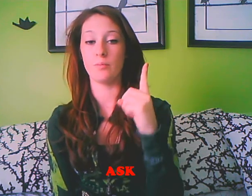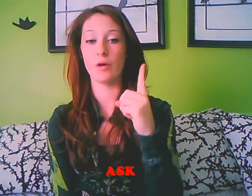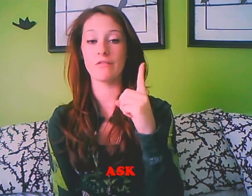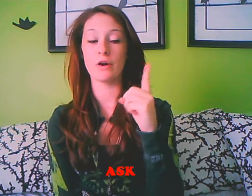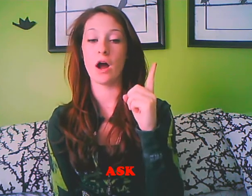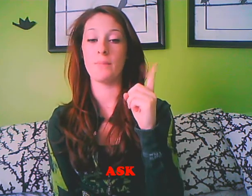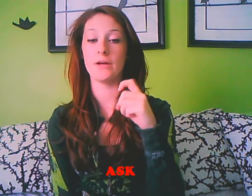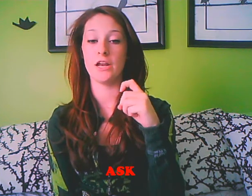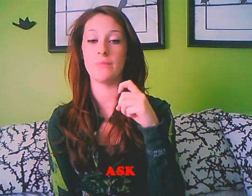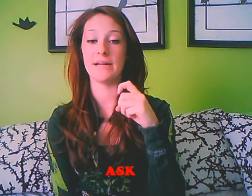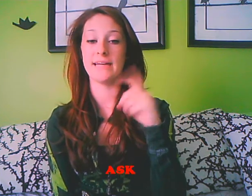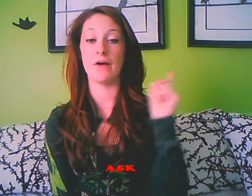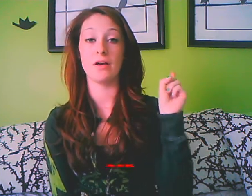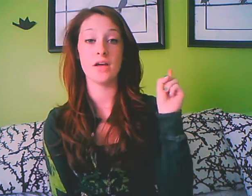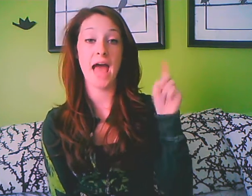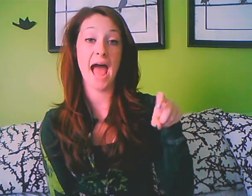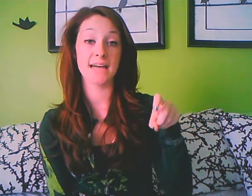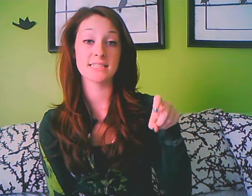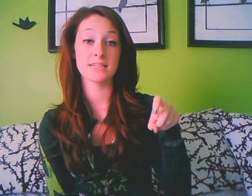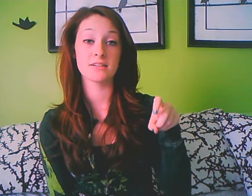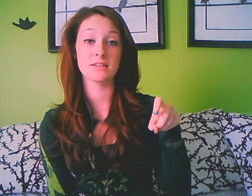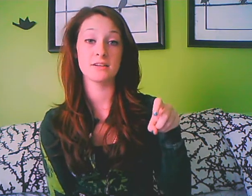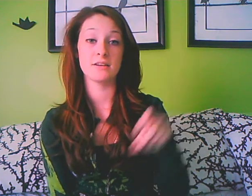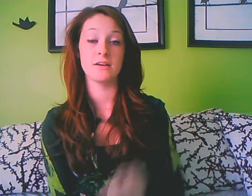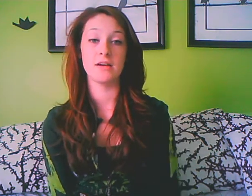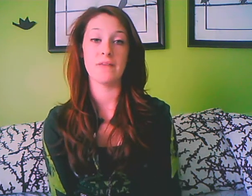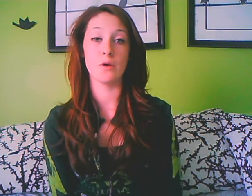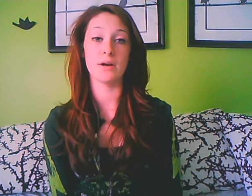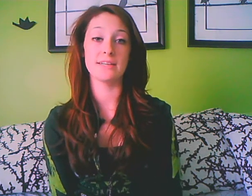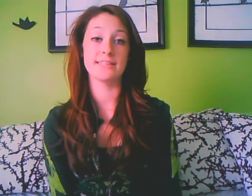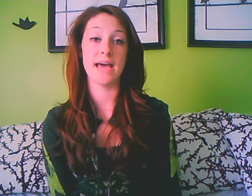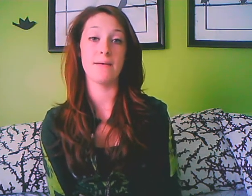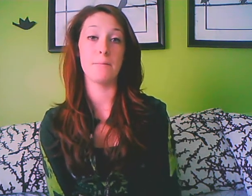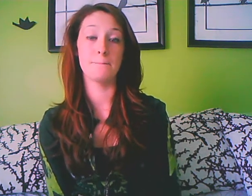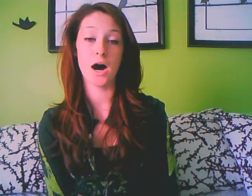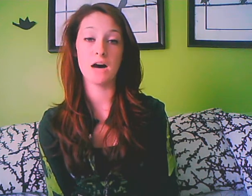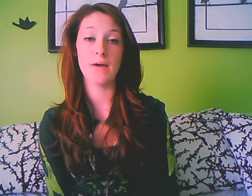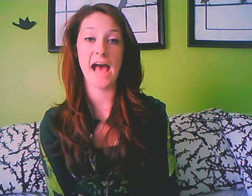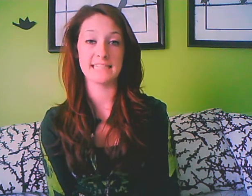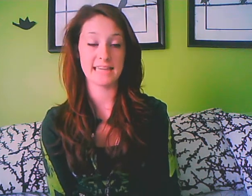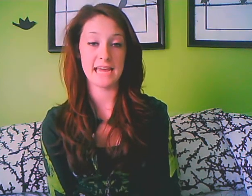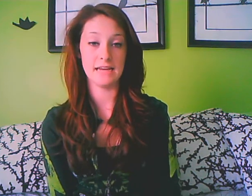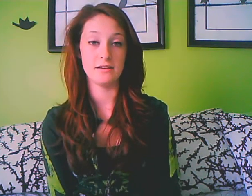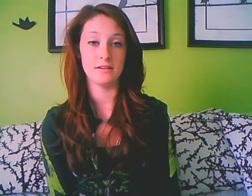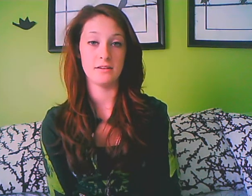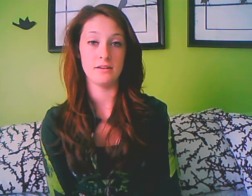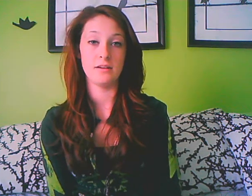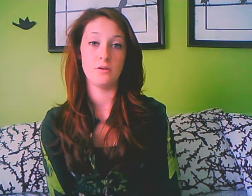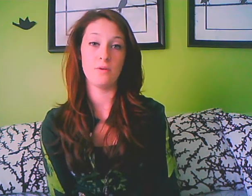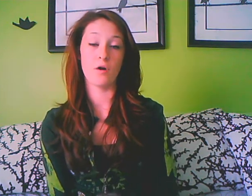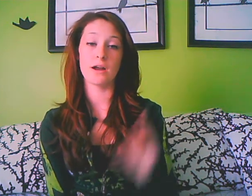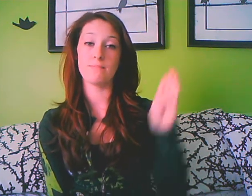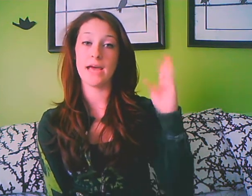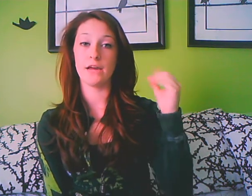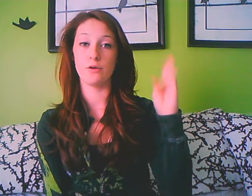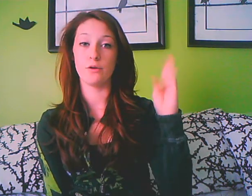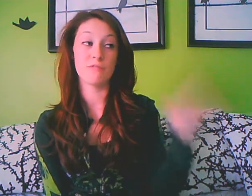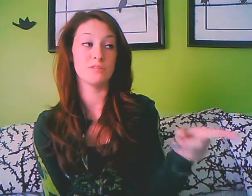pointer finger up and you bend it down. Ask. If I wanted to say, Bob asked Kate, we've already made reference